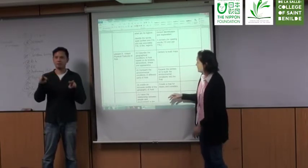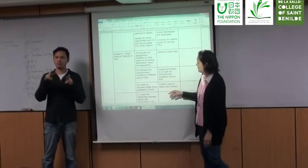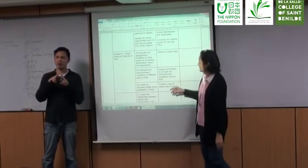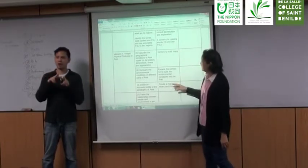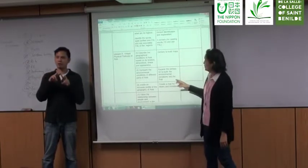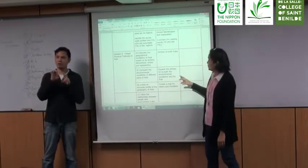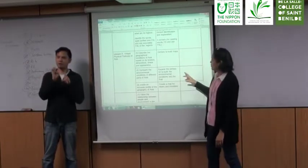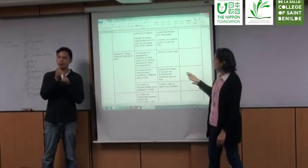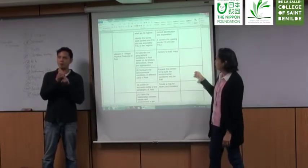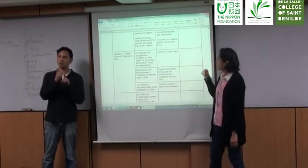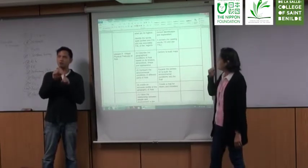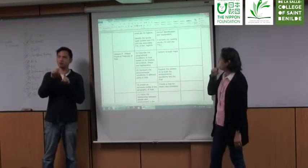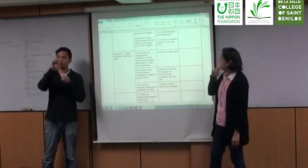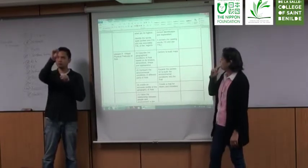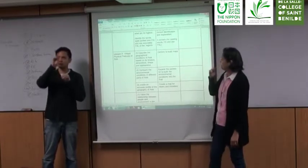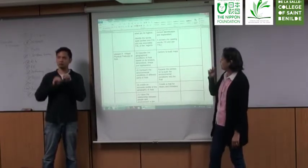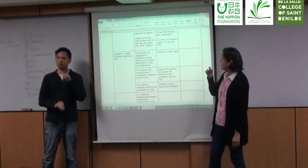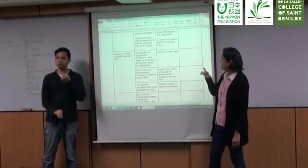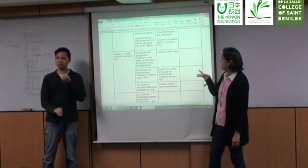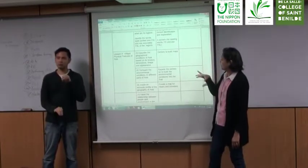lesson. So